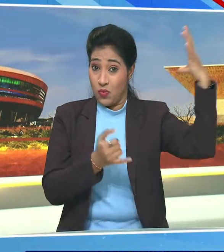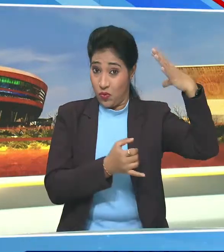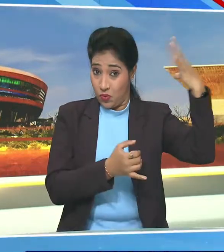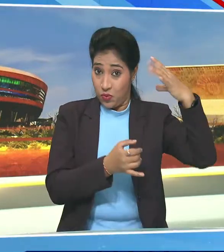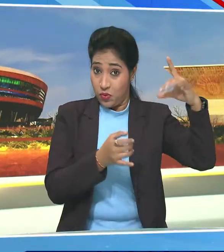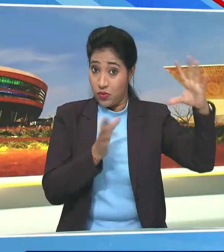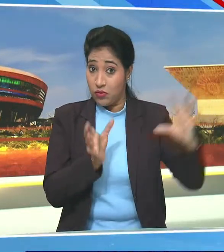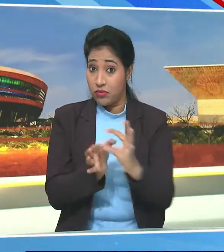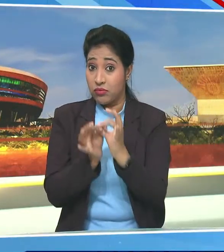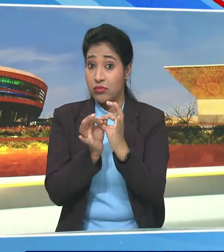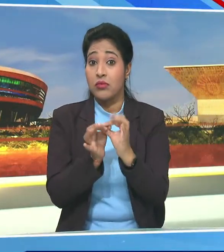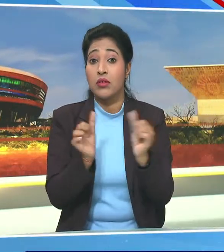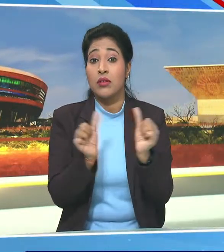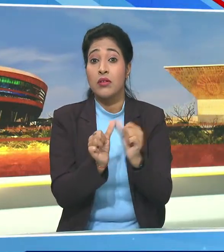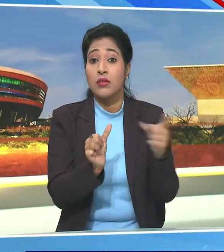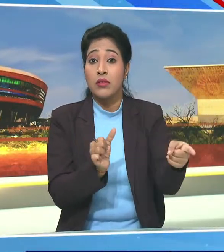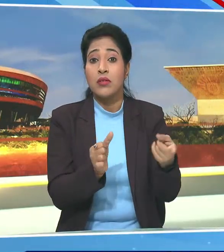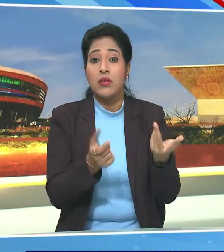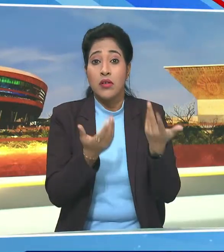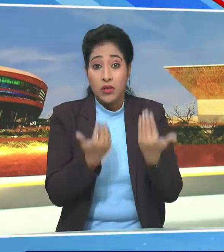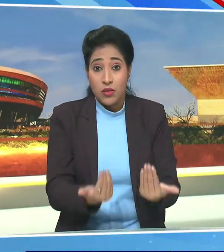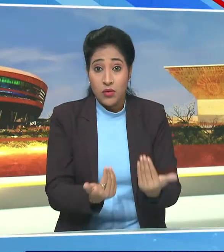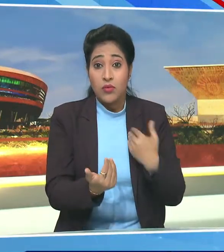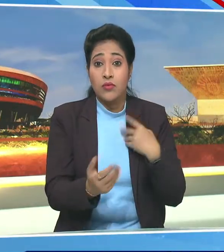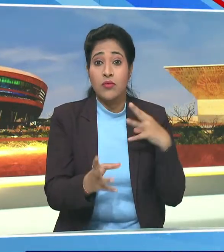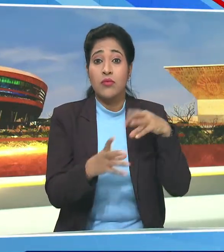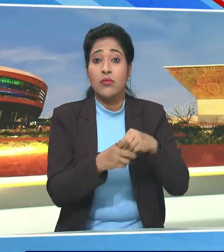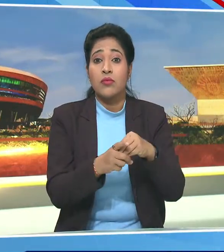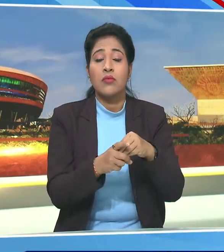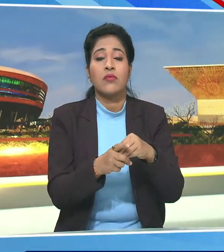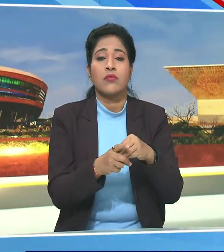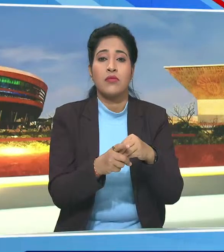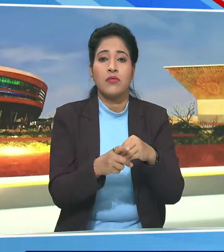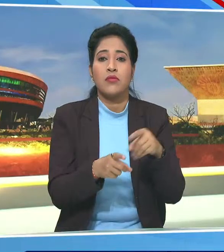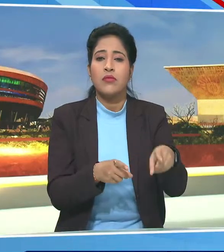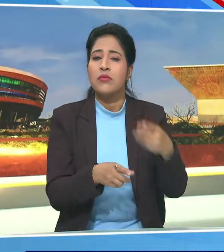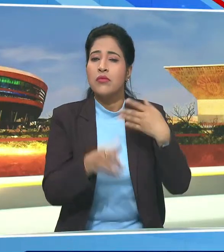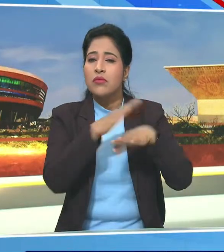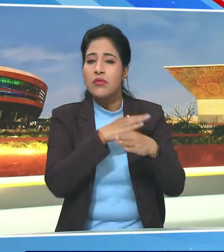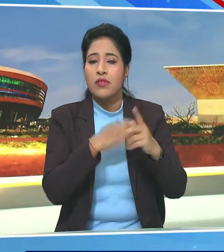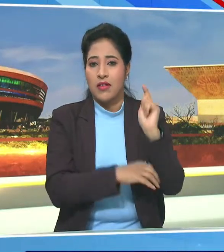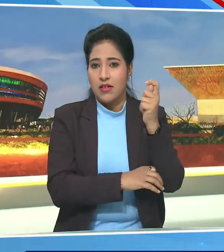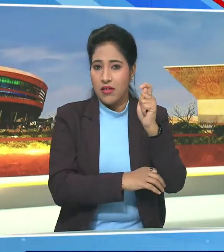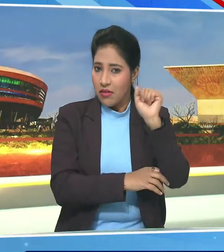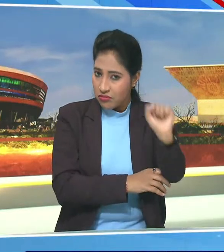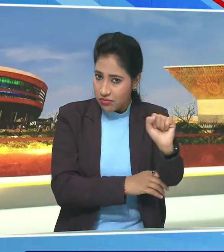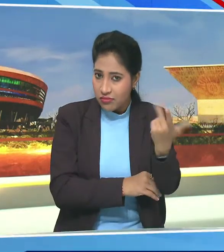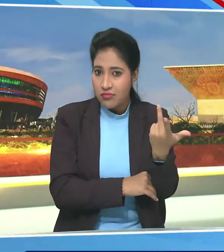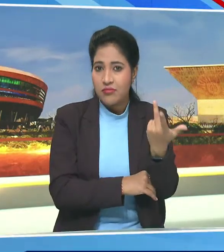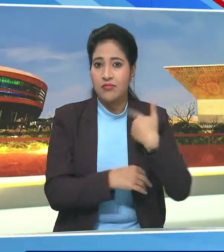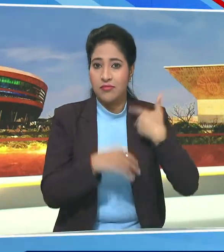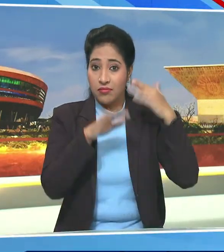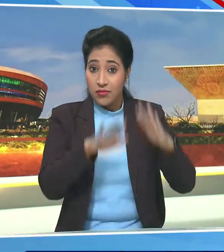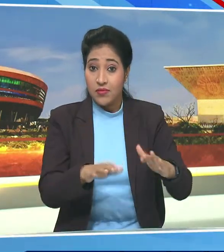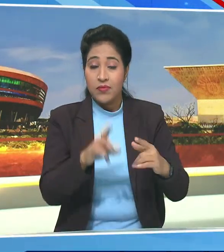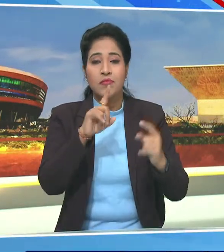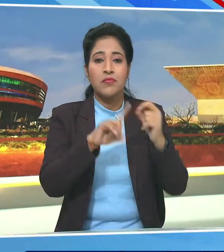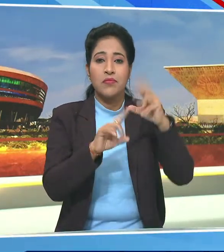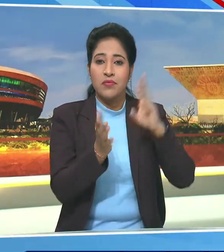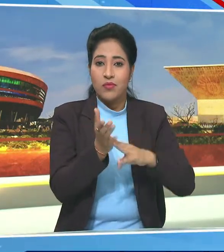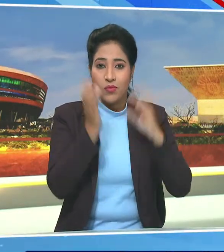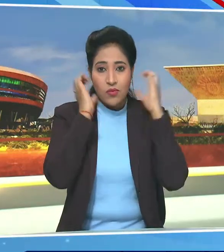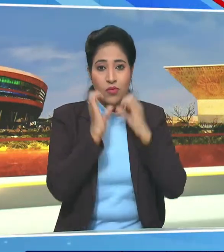as we tap into our renewable assets in Kenya I have told Prime Minister